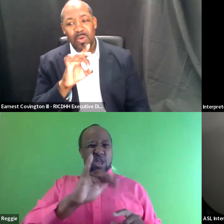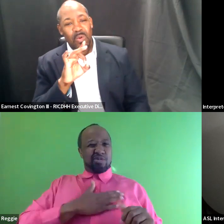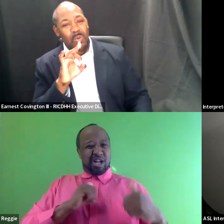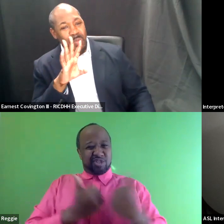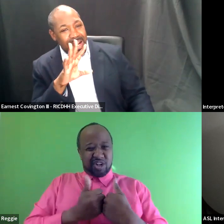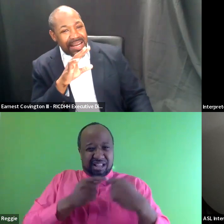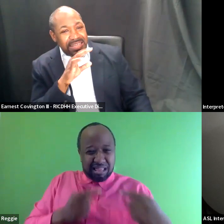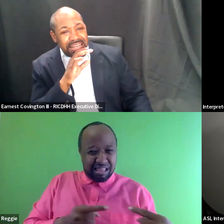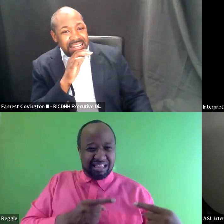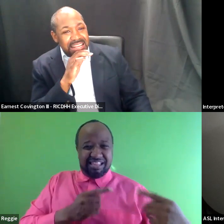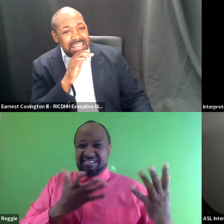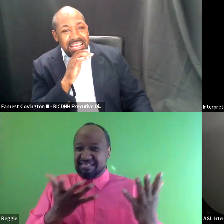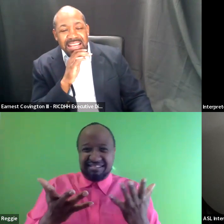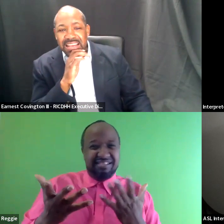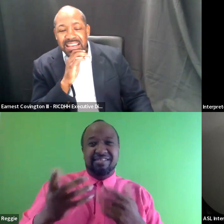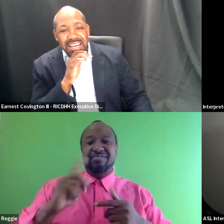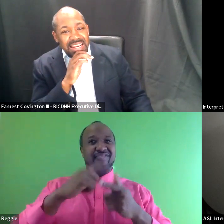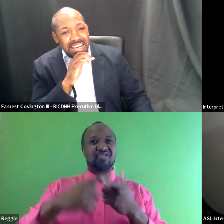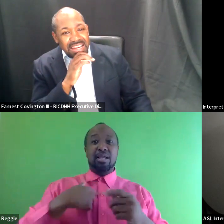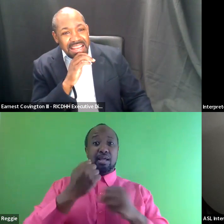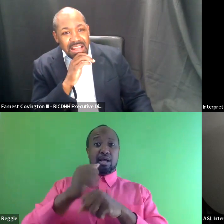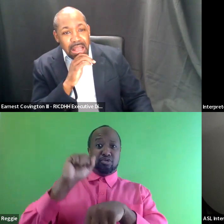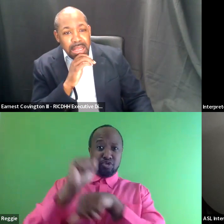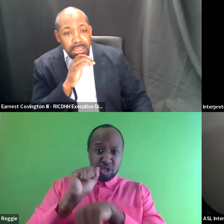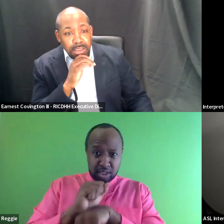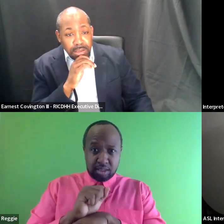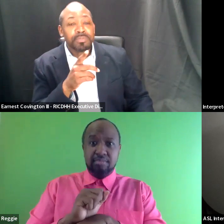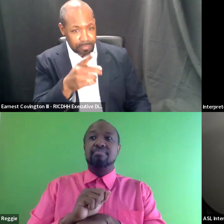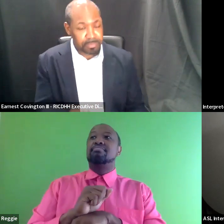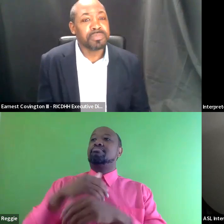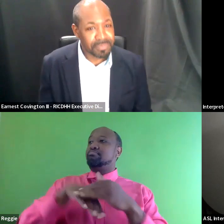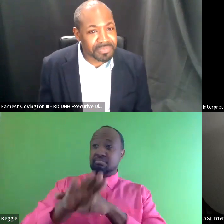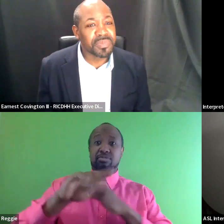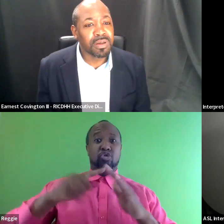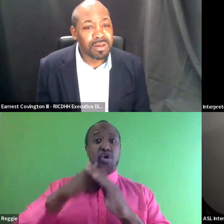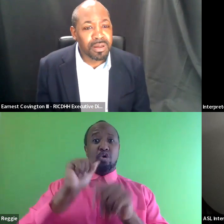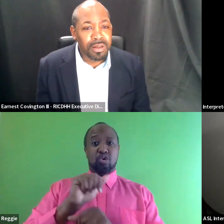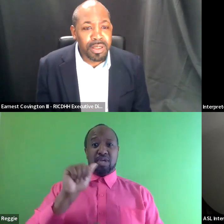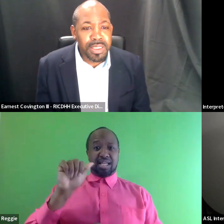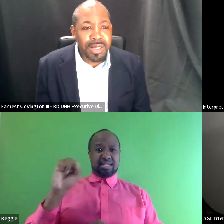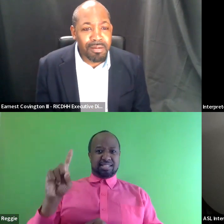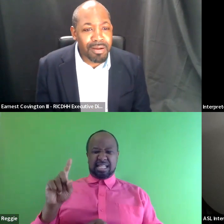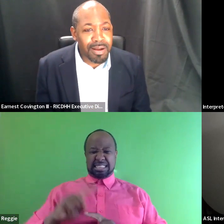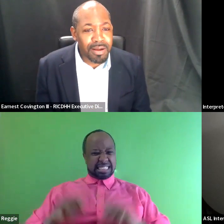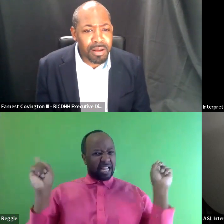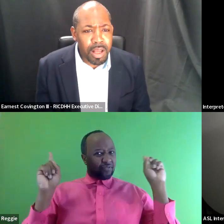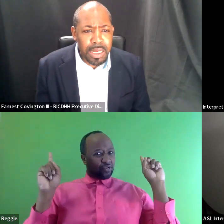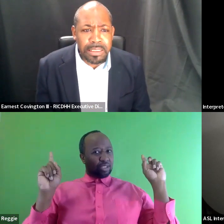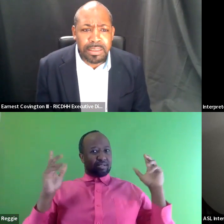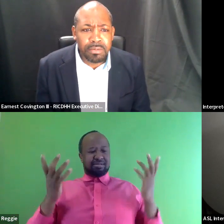there, but a constant challenge and struggle is then navigating these other